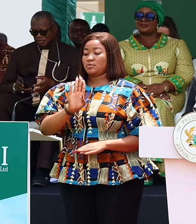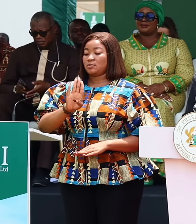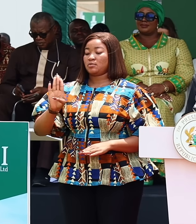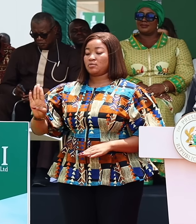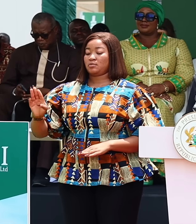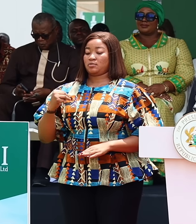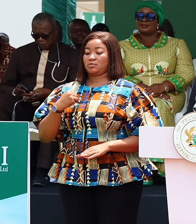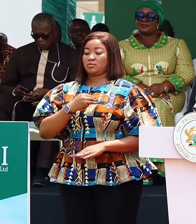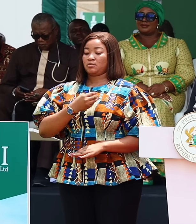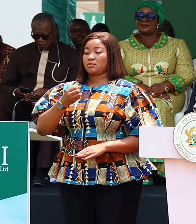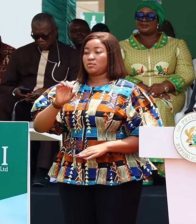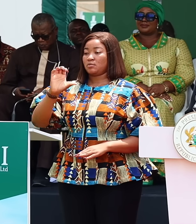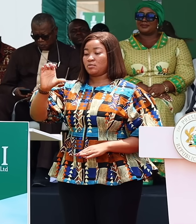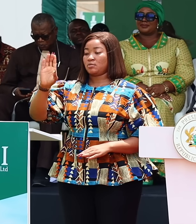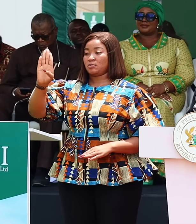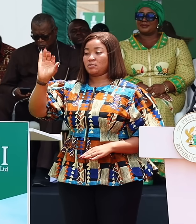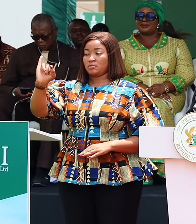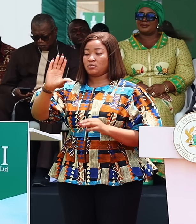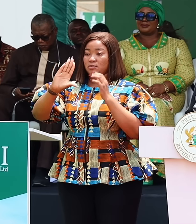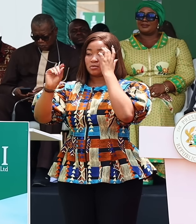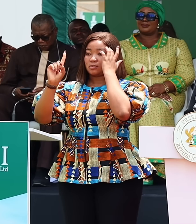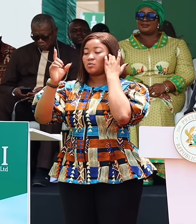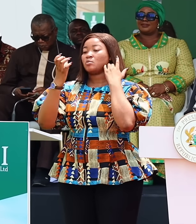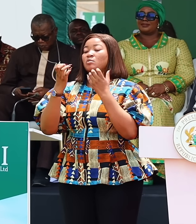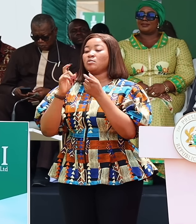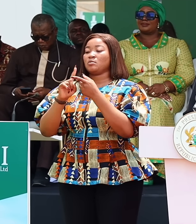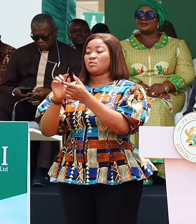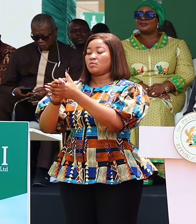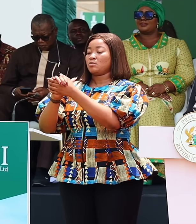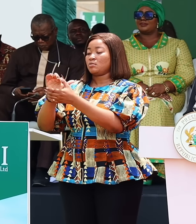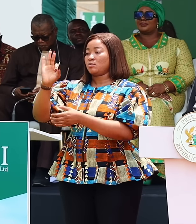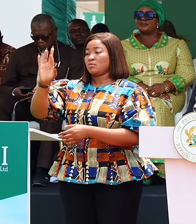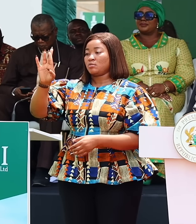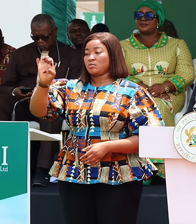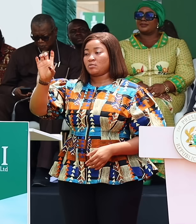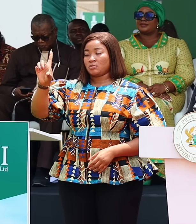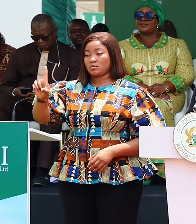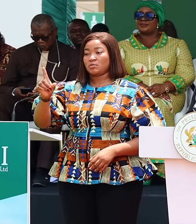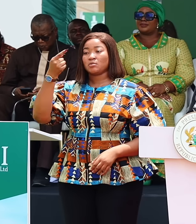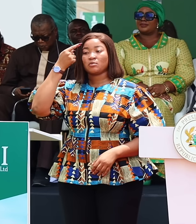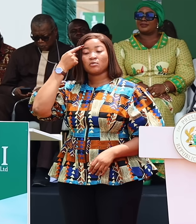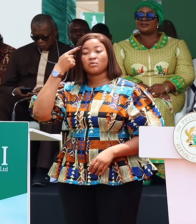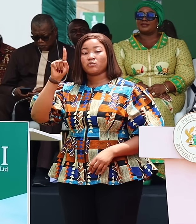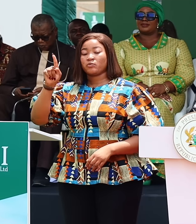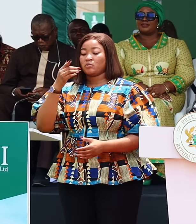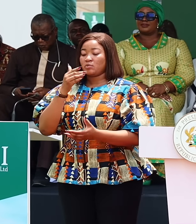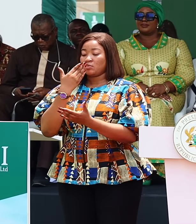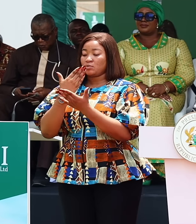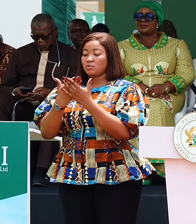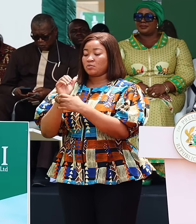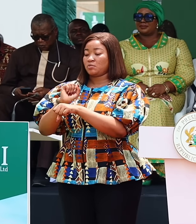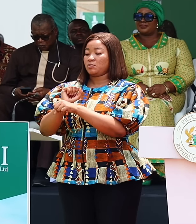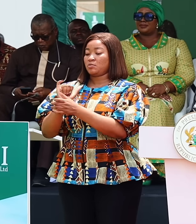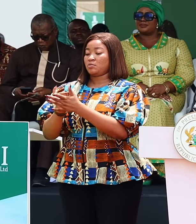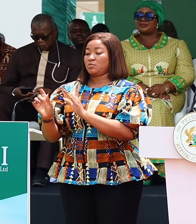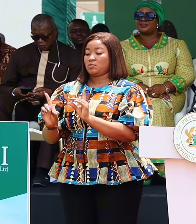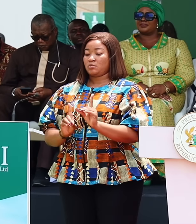CBI. And I want to commend Frederick for the great work he's doing.